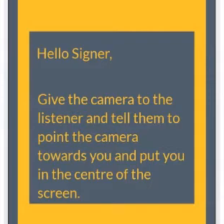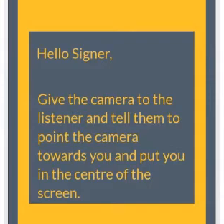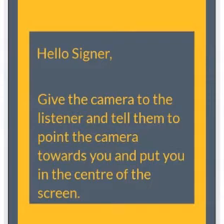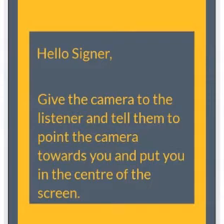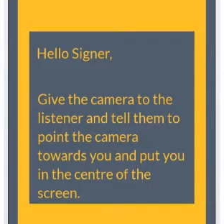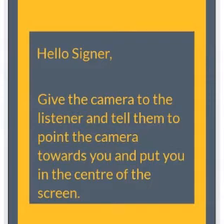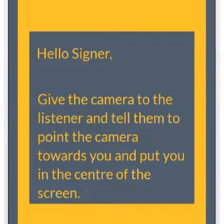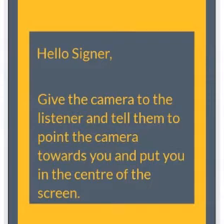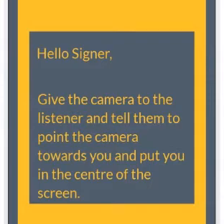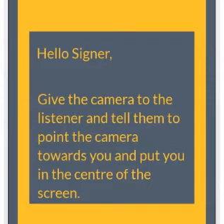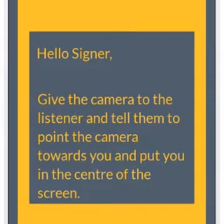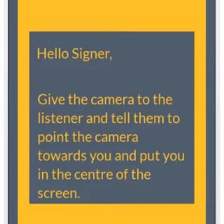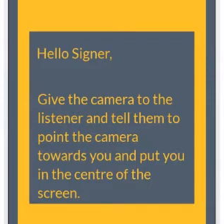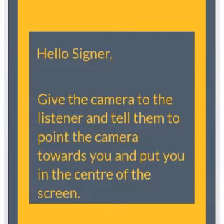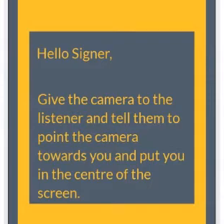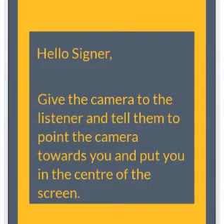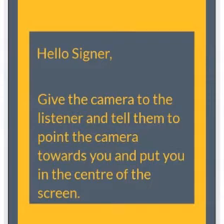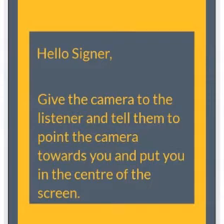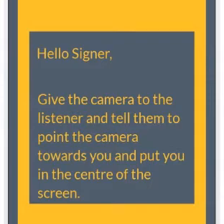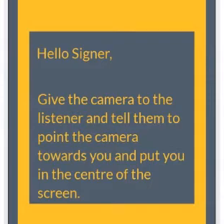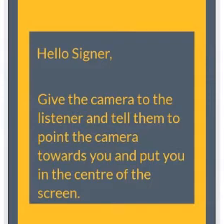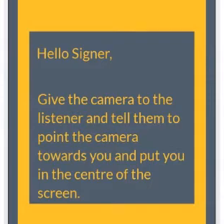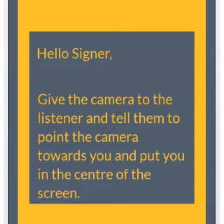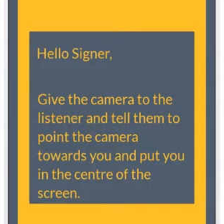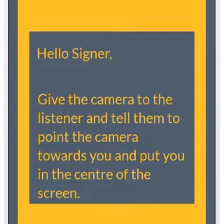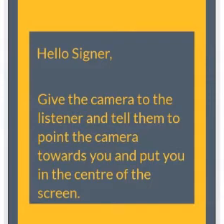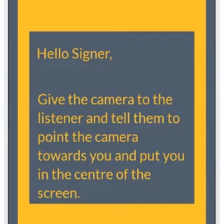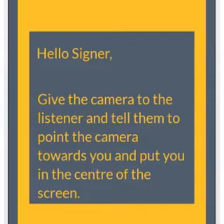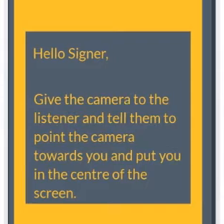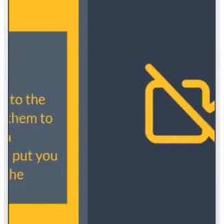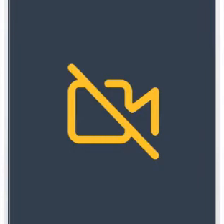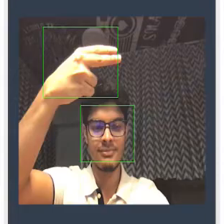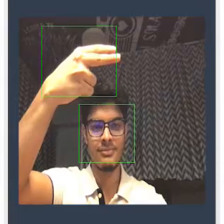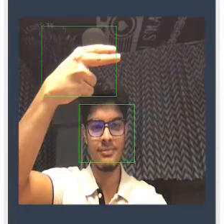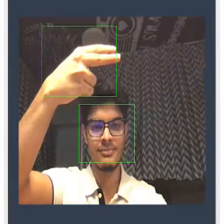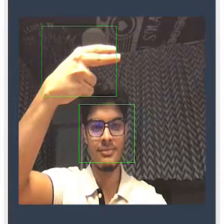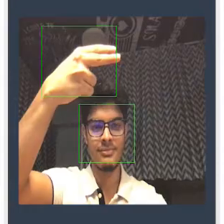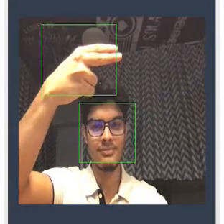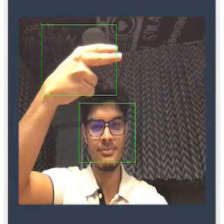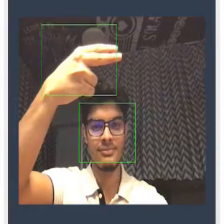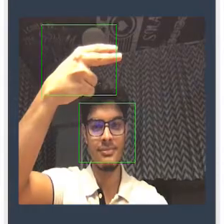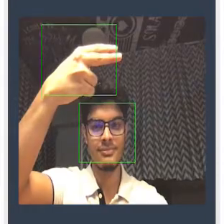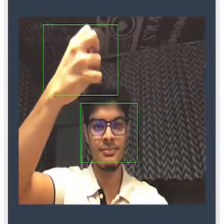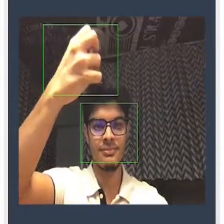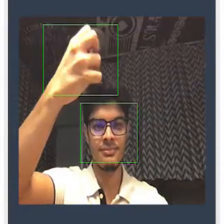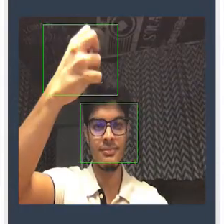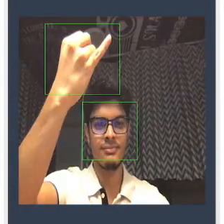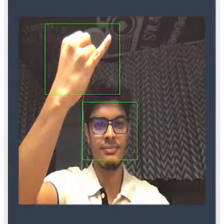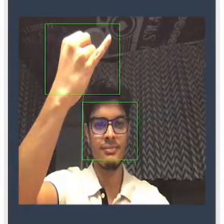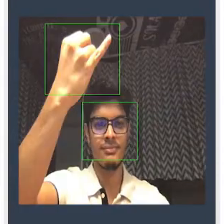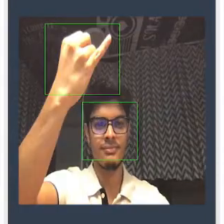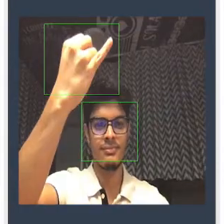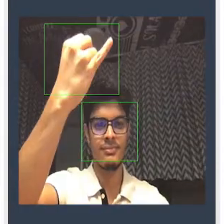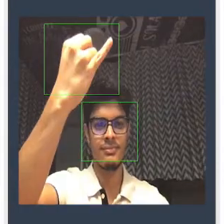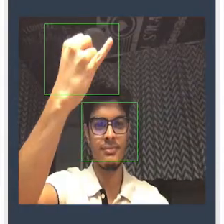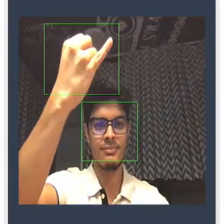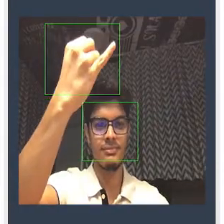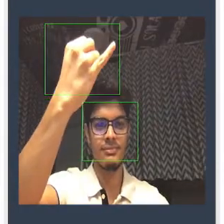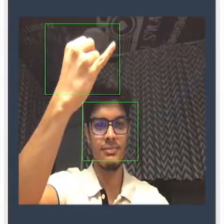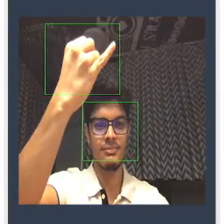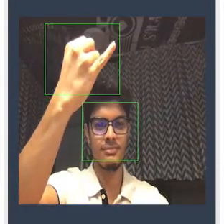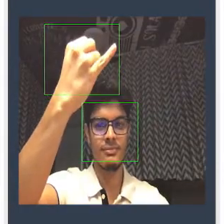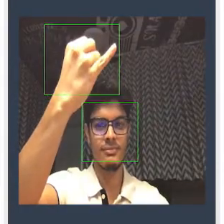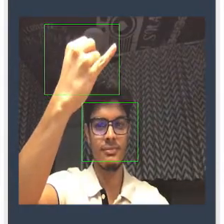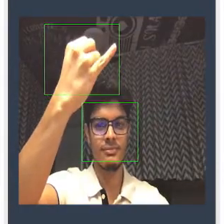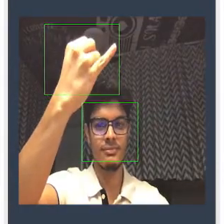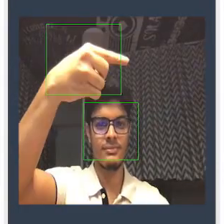and the next button so that the person has read the instructions first and then clicks next. This leads us to the translation screen, and